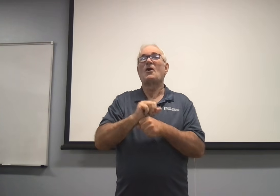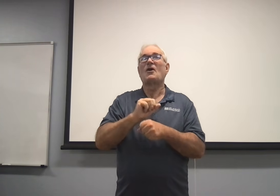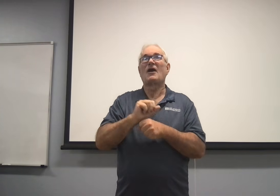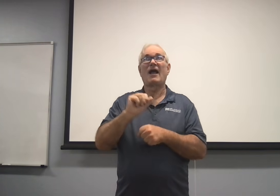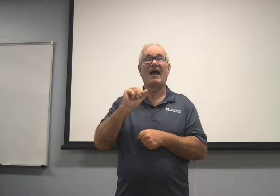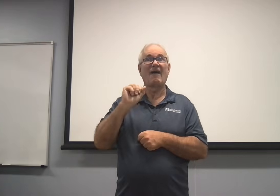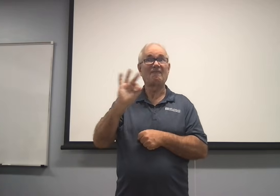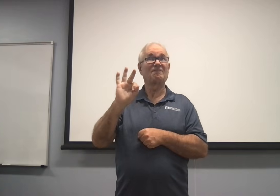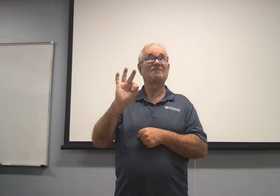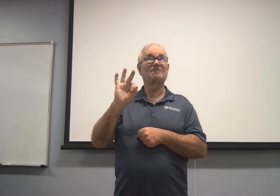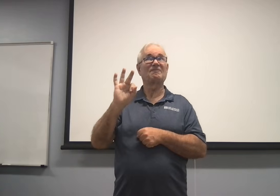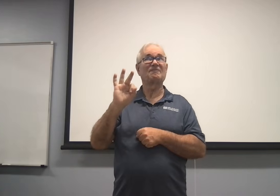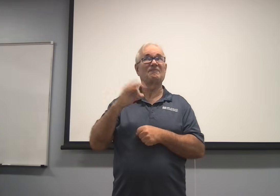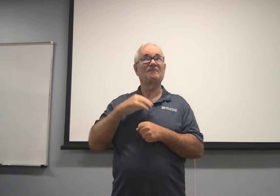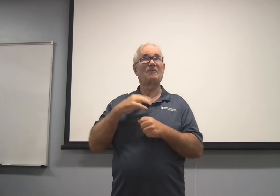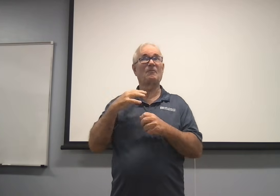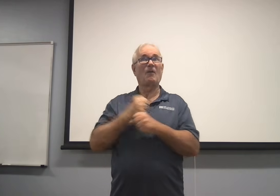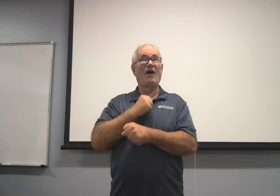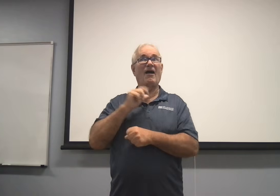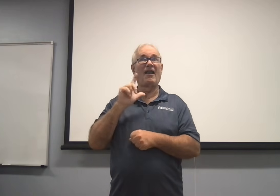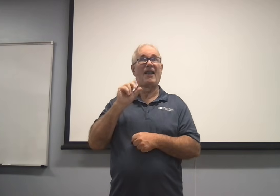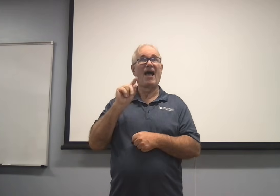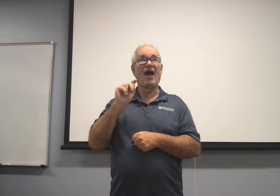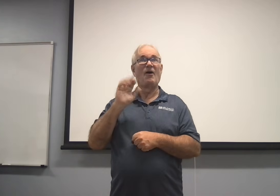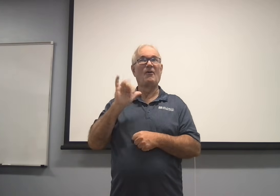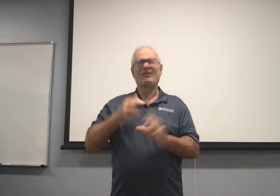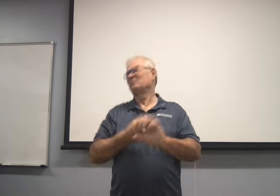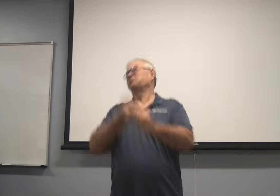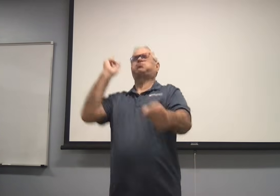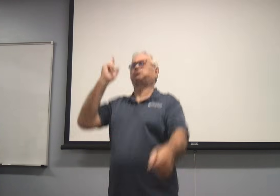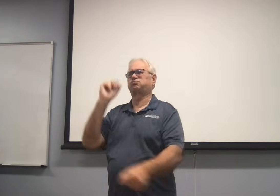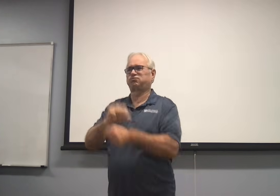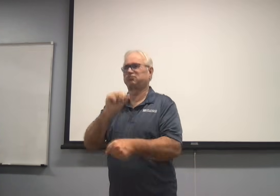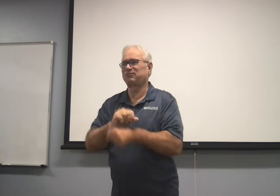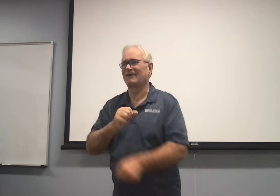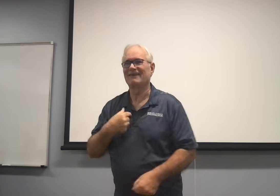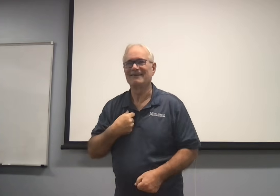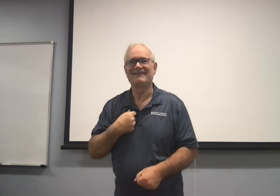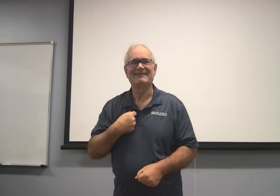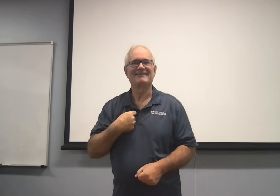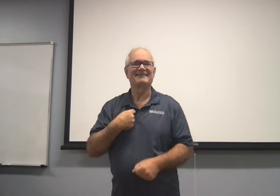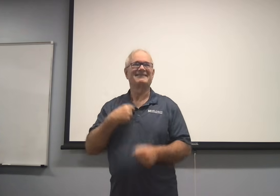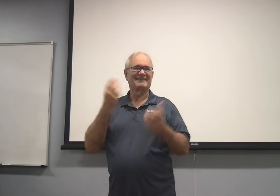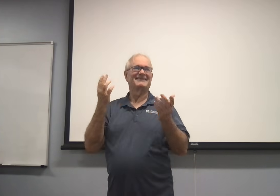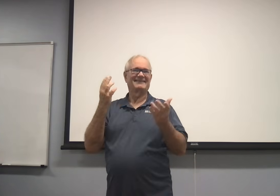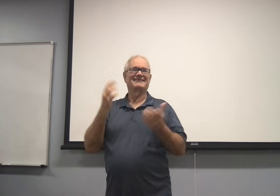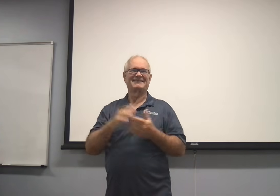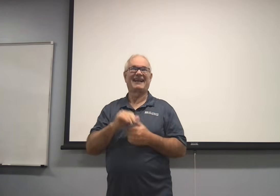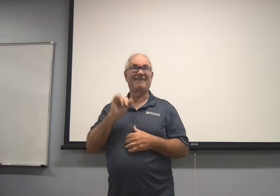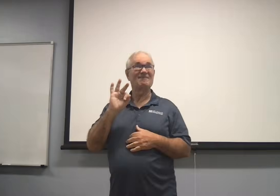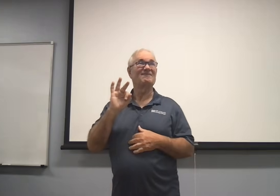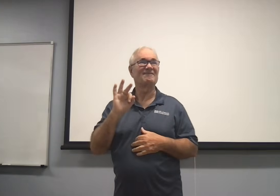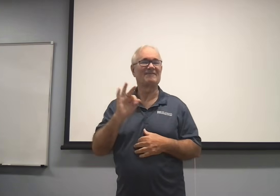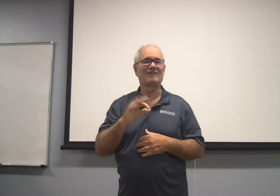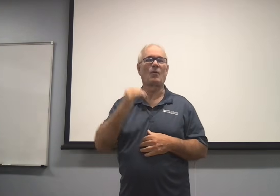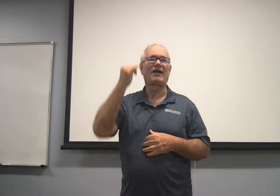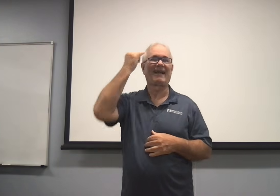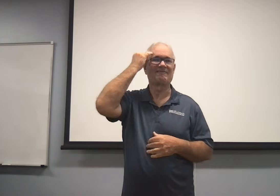and we will work on that if you win the lottery kind of thing. If